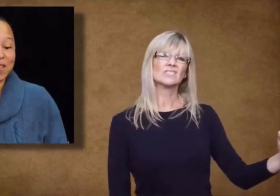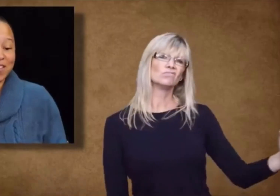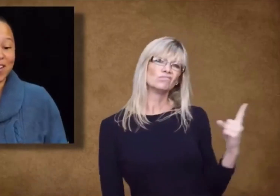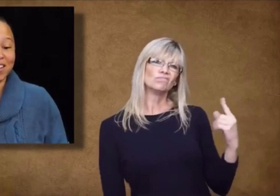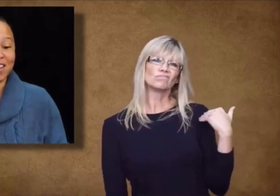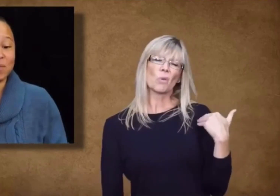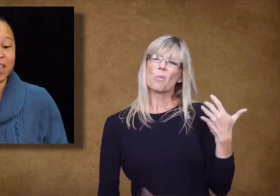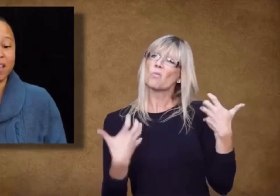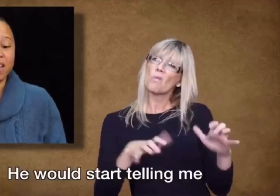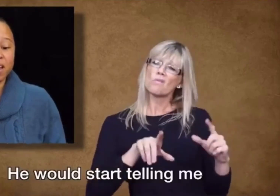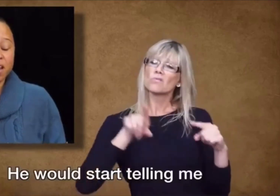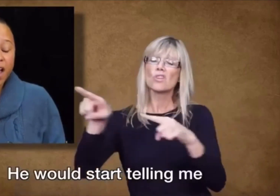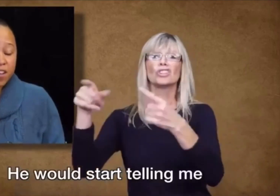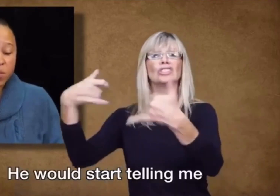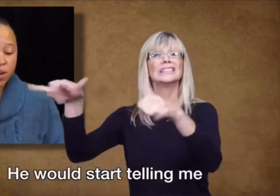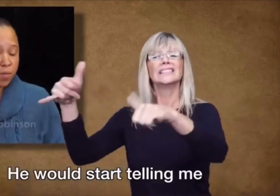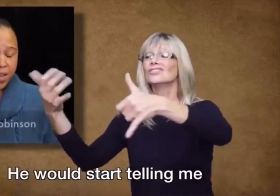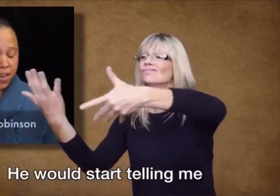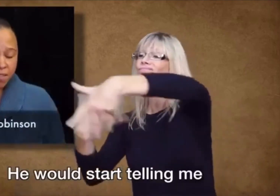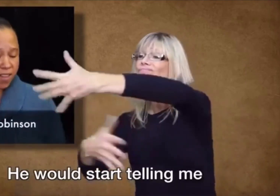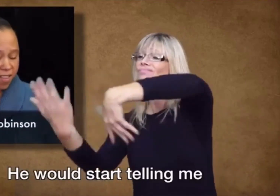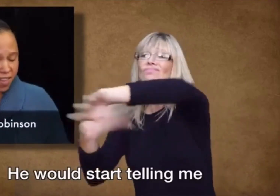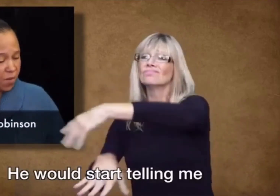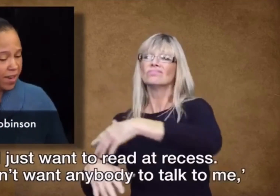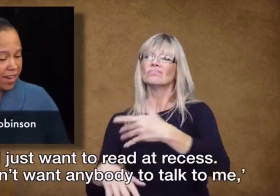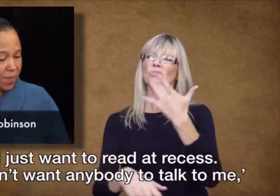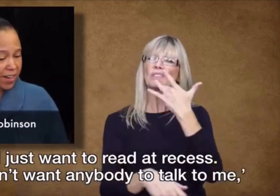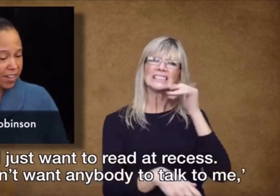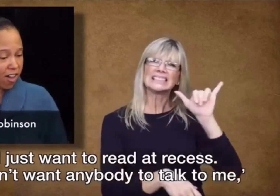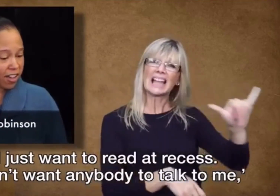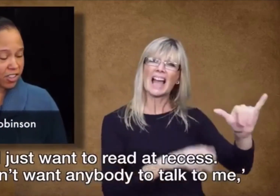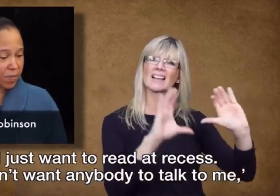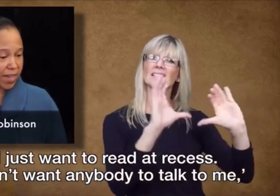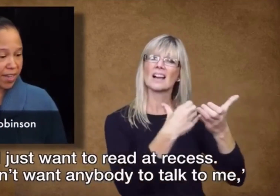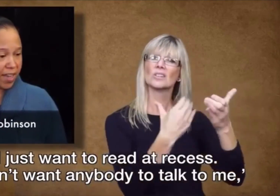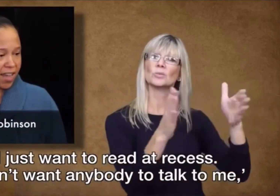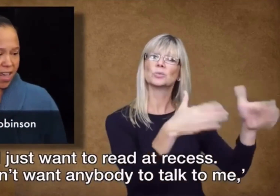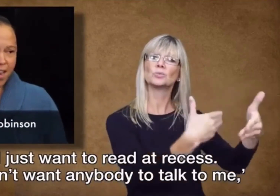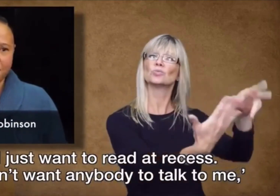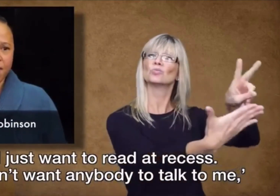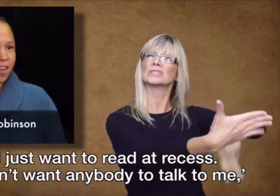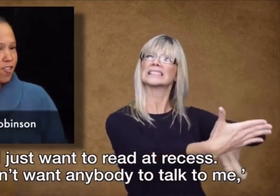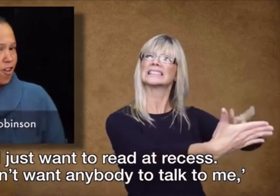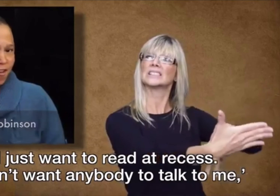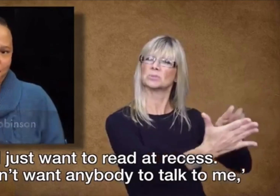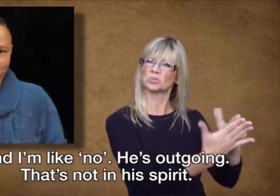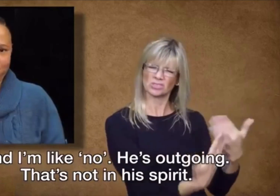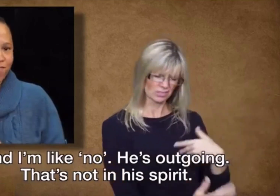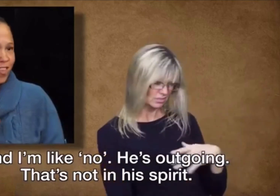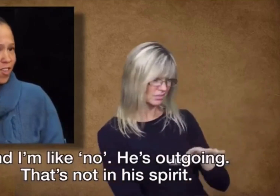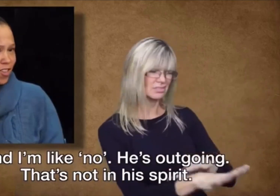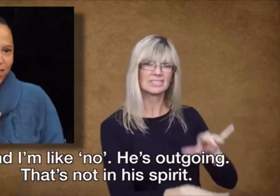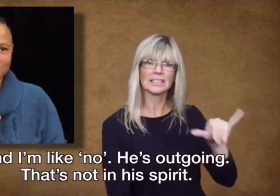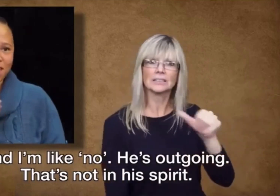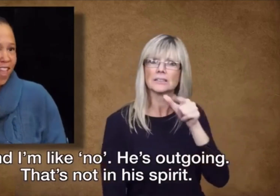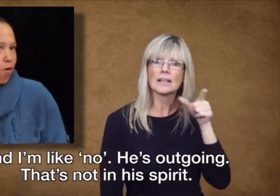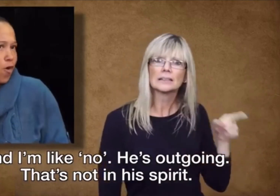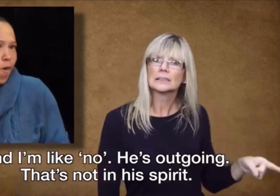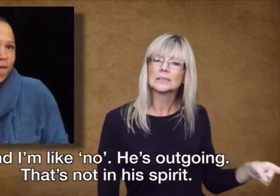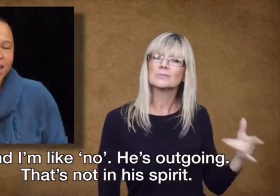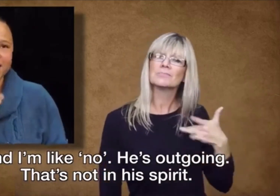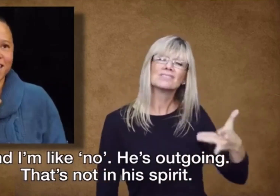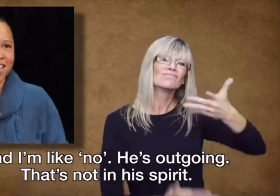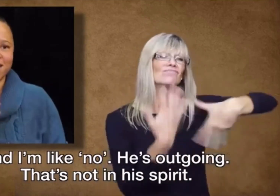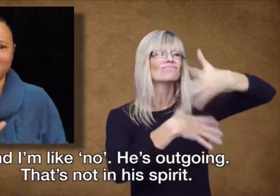Start telling me, I just want to read at recess. I don't want anybody to talk to me. And I'm like, no, he's